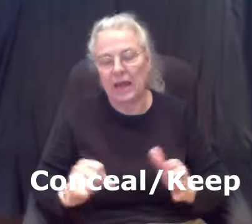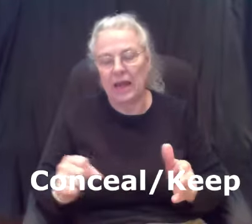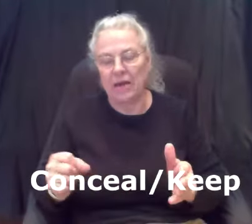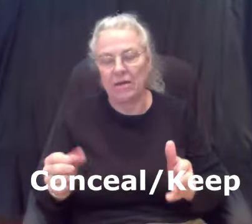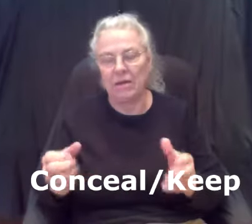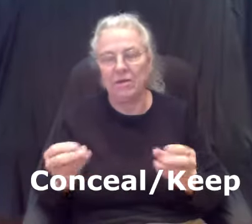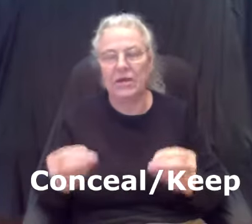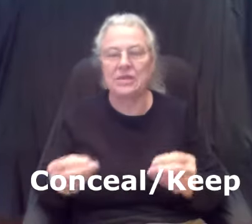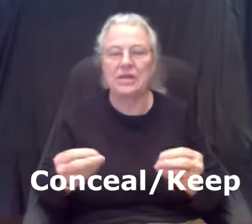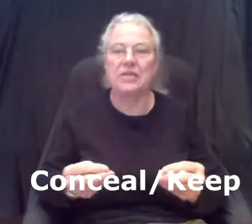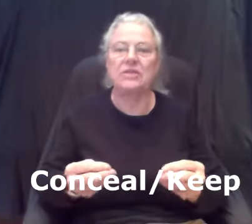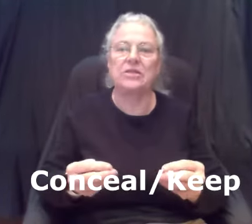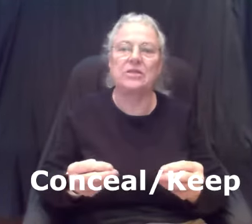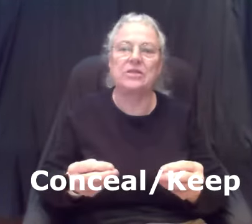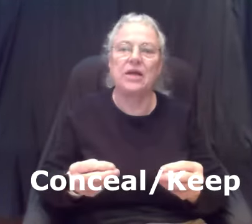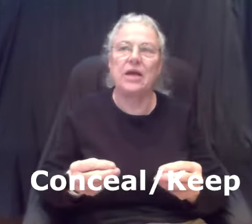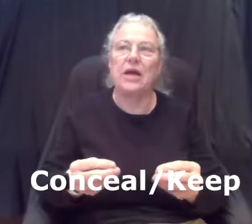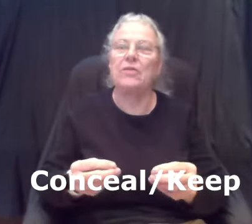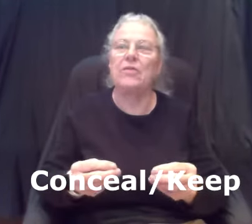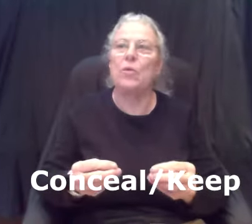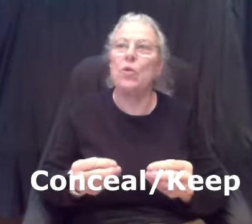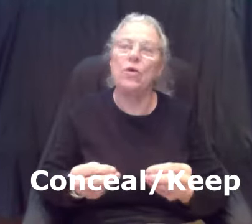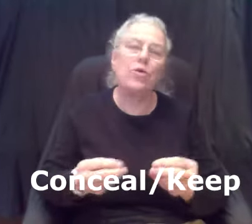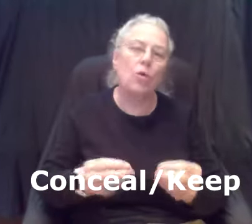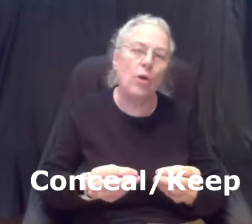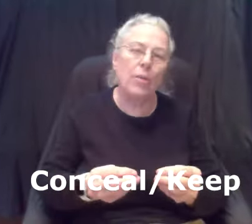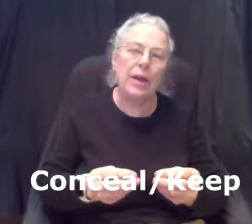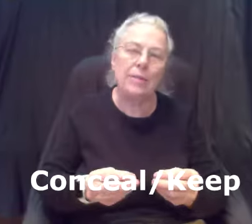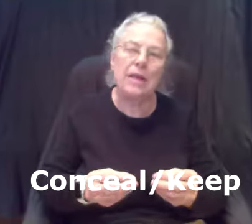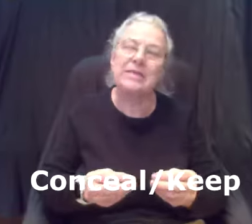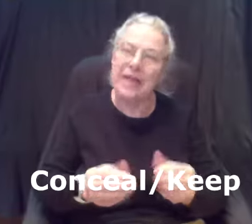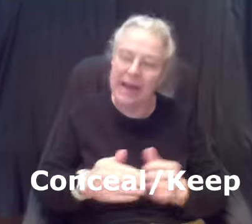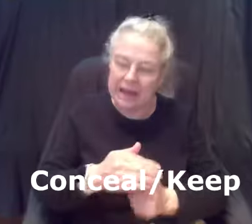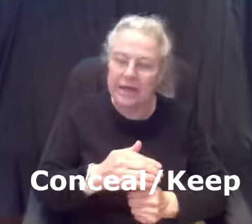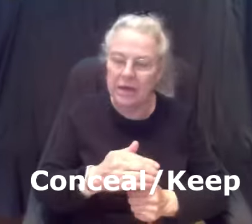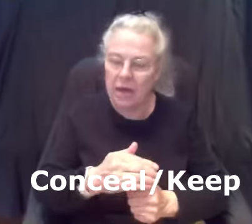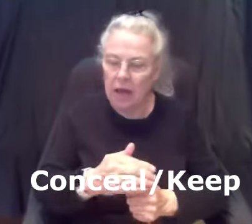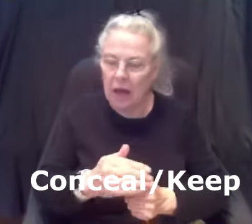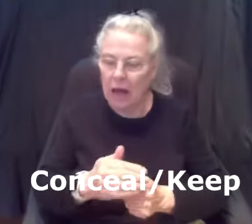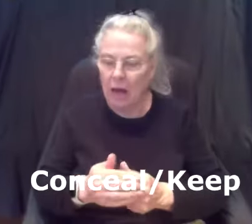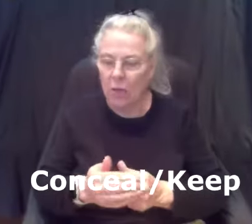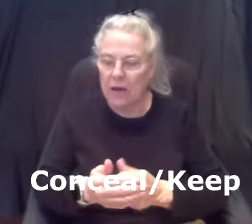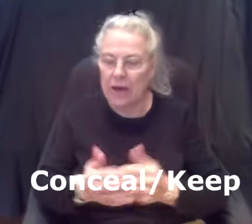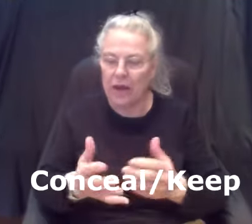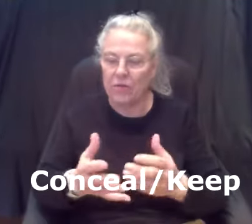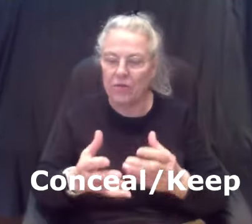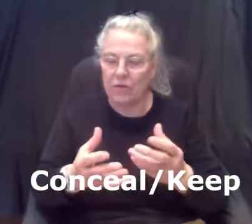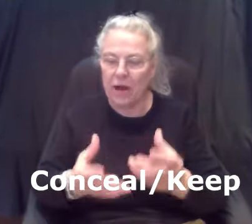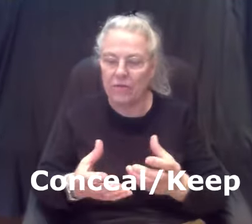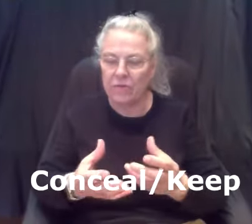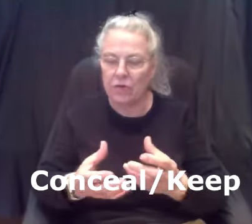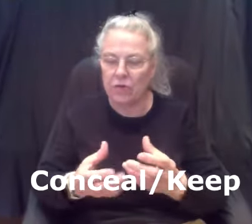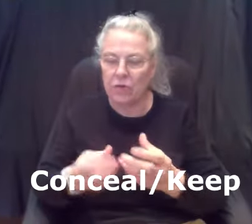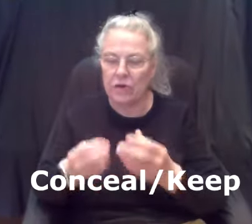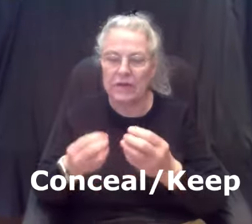In this instance, the word normally means hidden. One day the grave could conceal